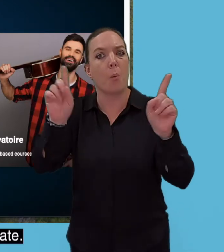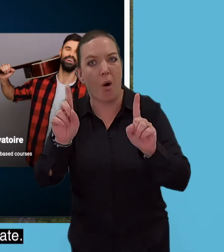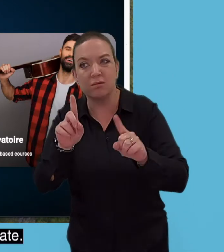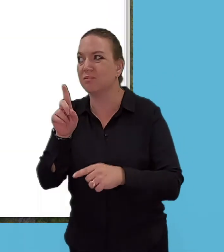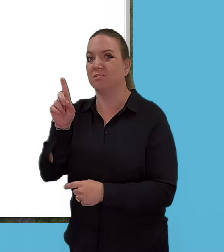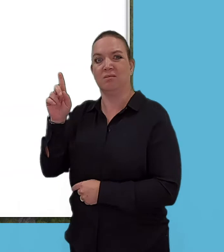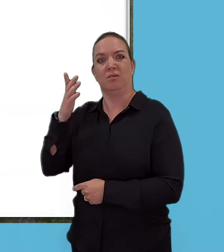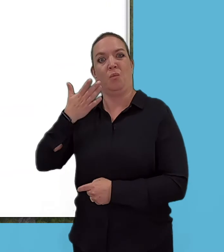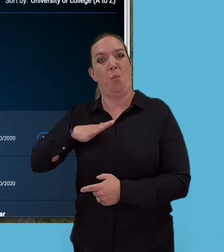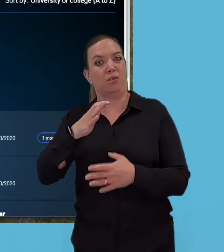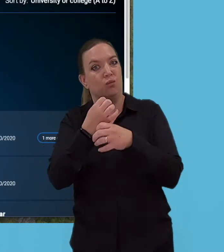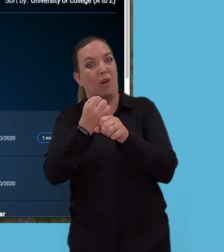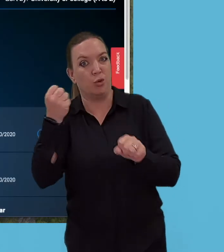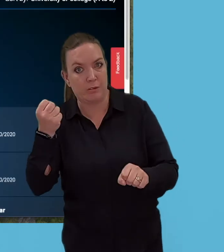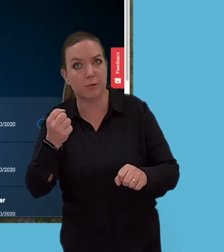our undergraduate.